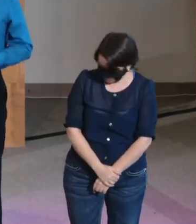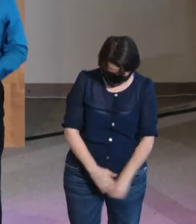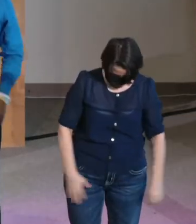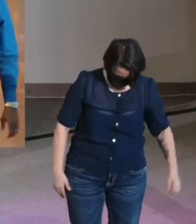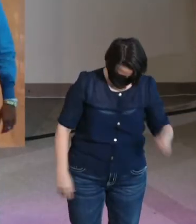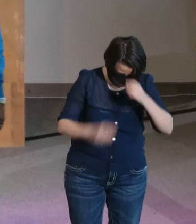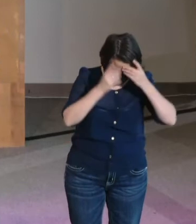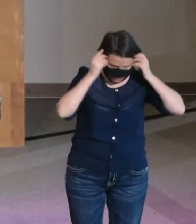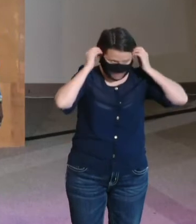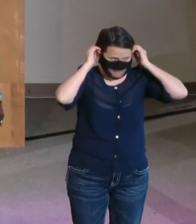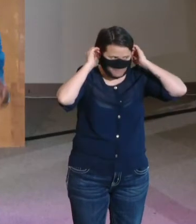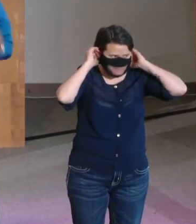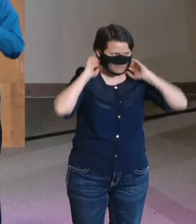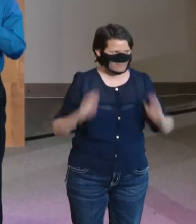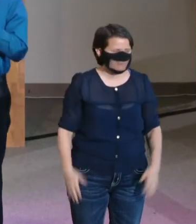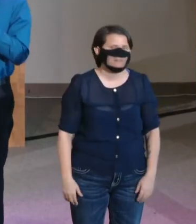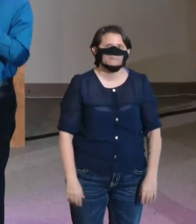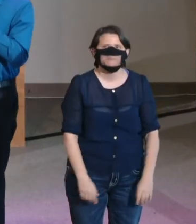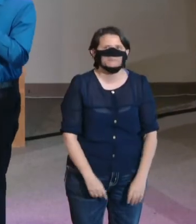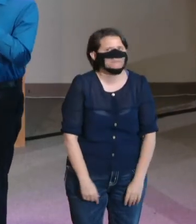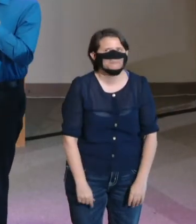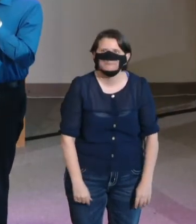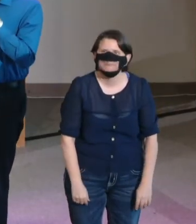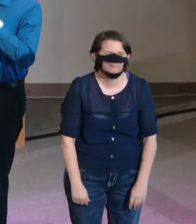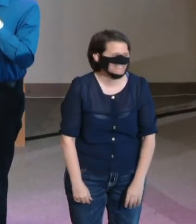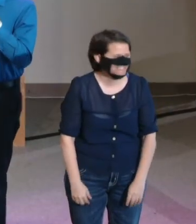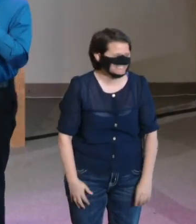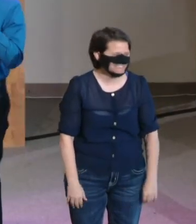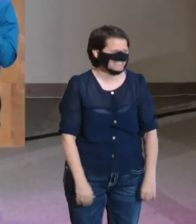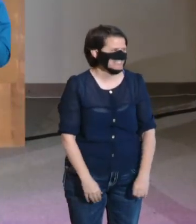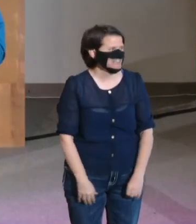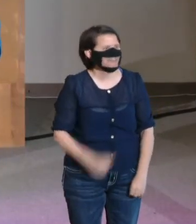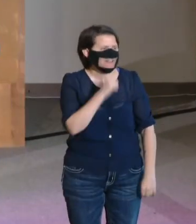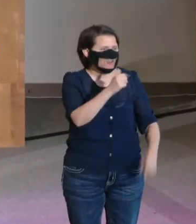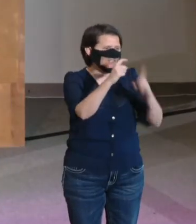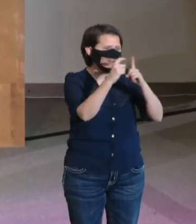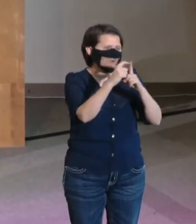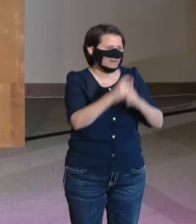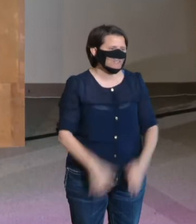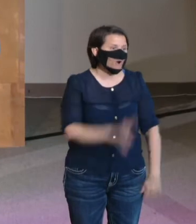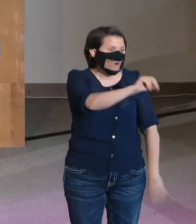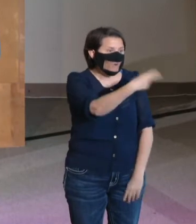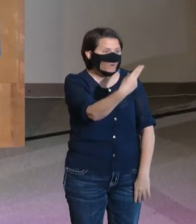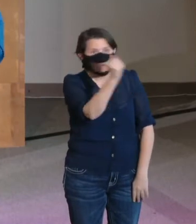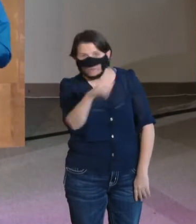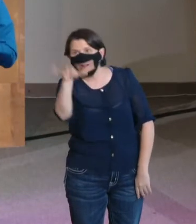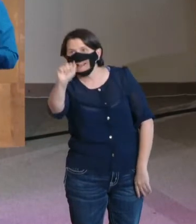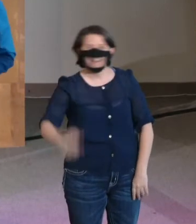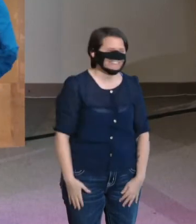Oh, eh, oh, eh, oh, oh, eh, oh, eh,